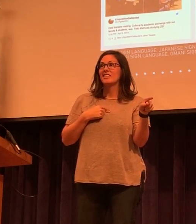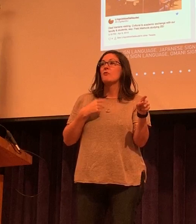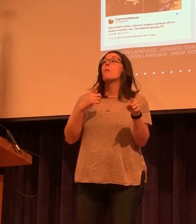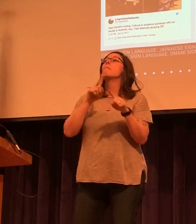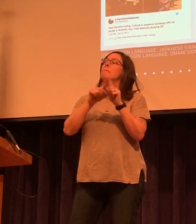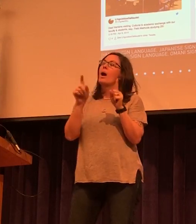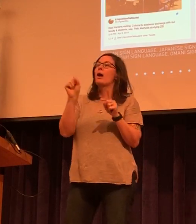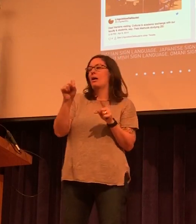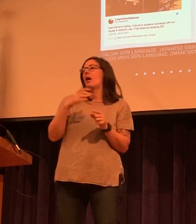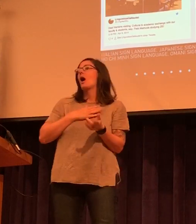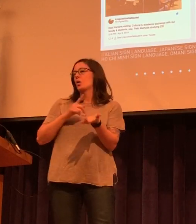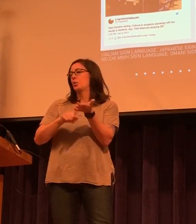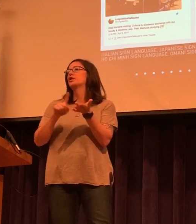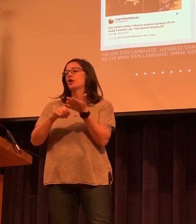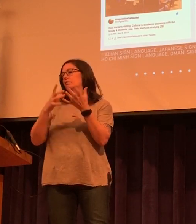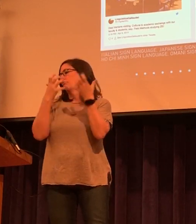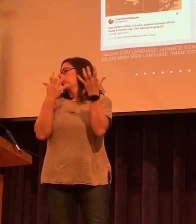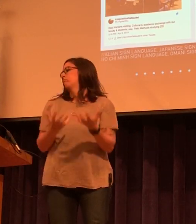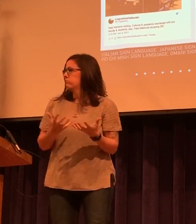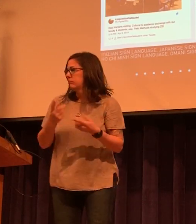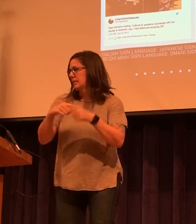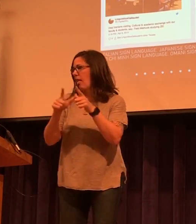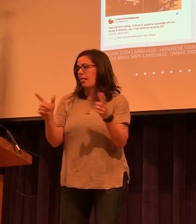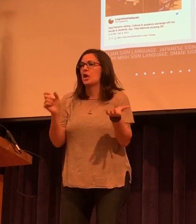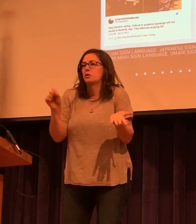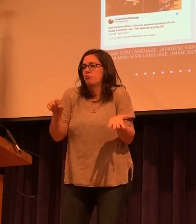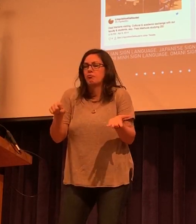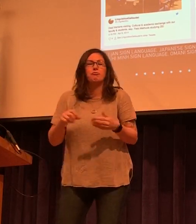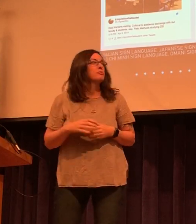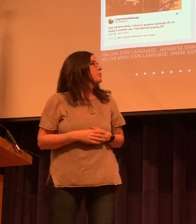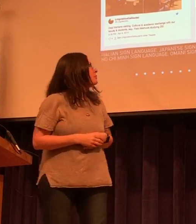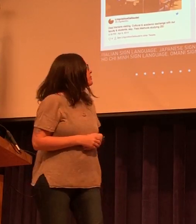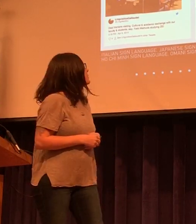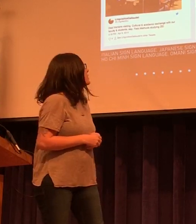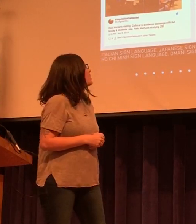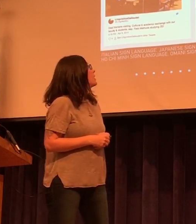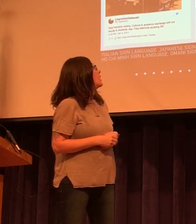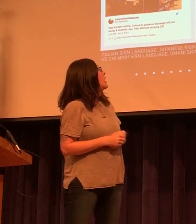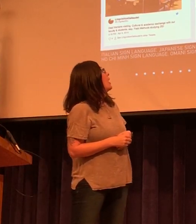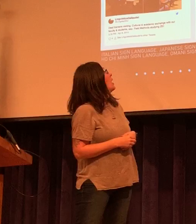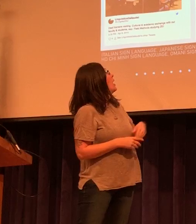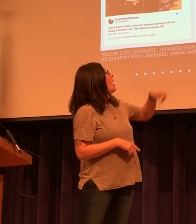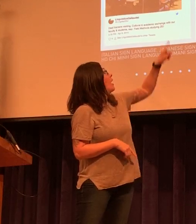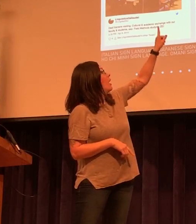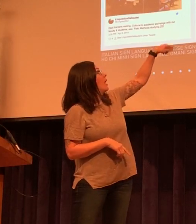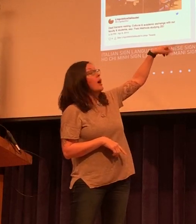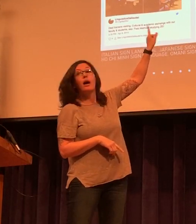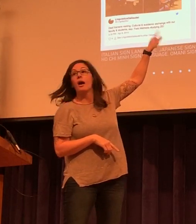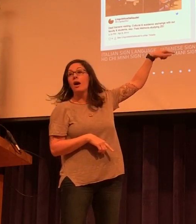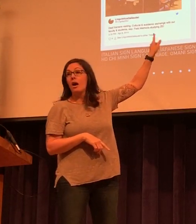sign language linguistics, but certainly our research predominantly focuses on sign language